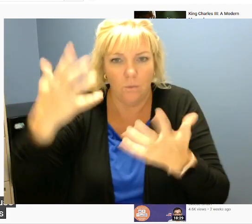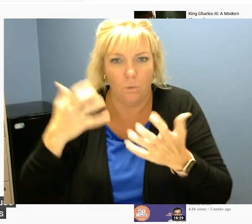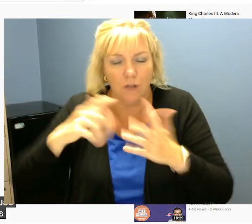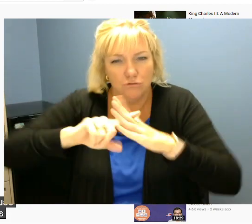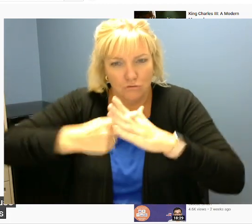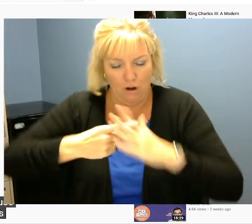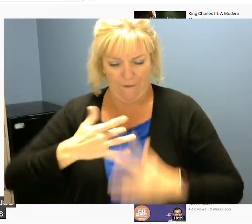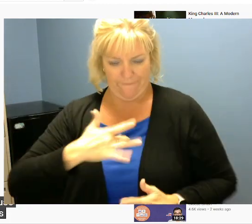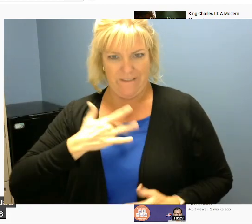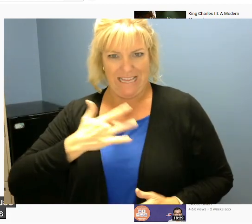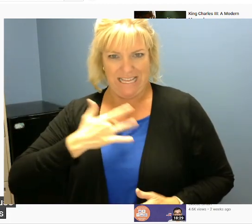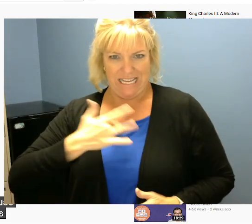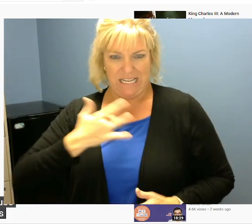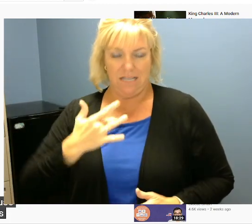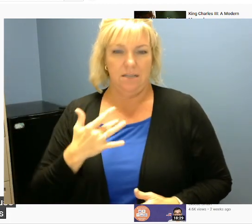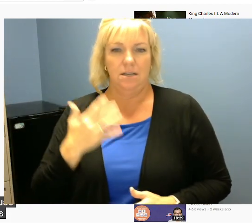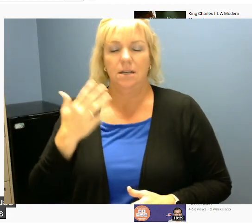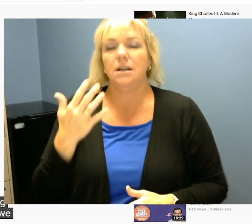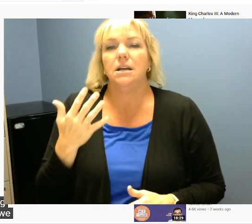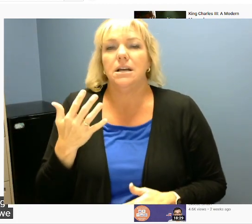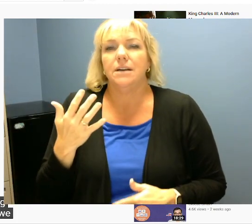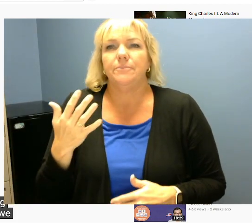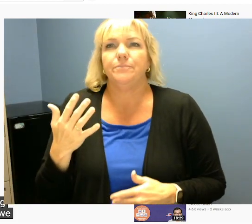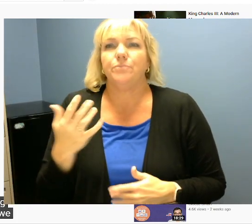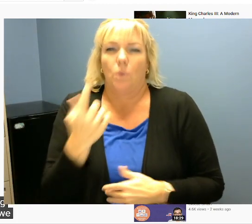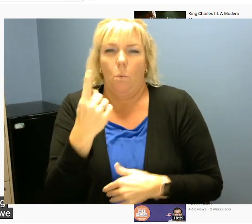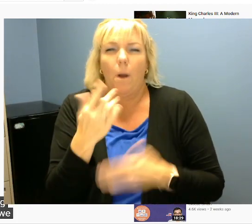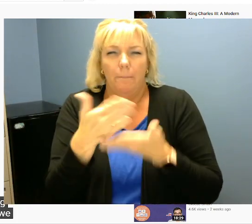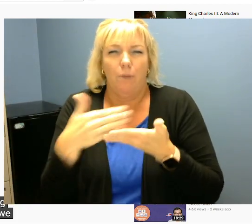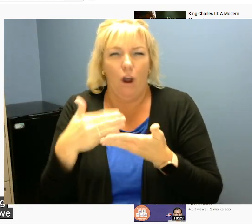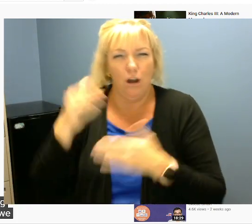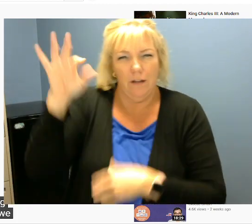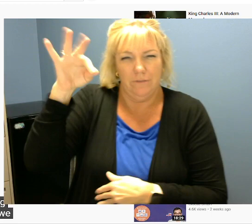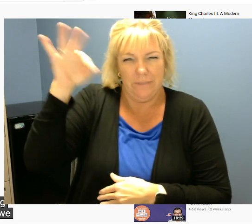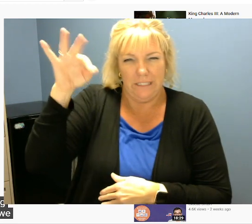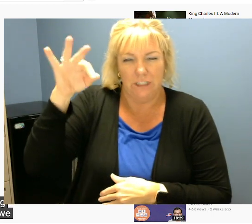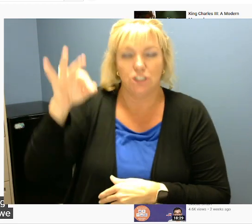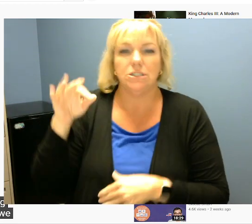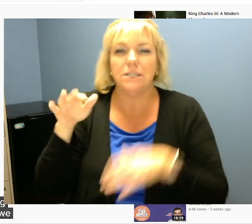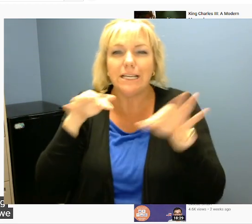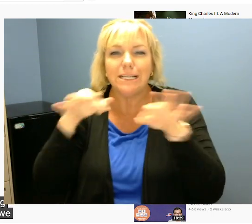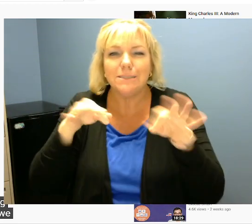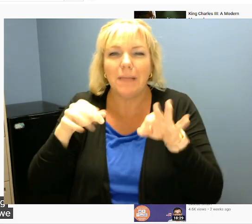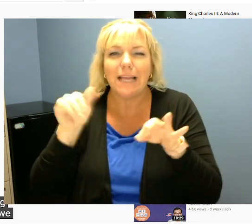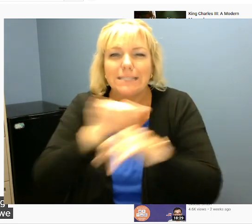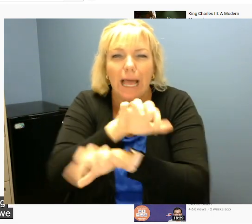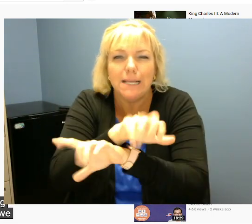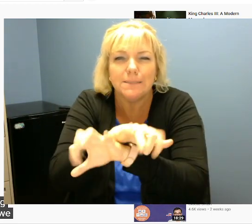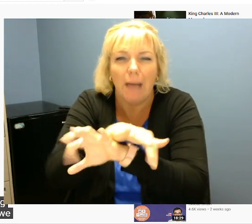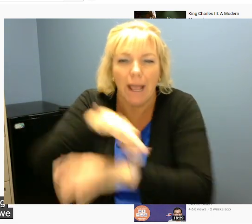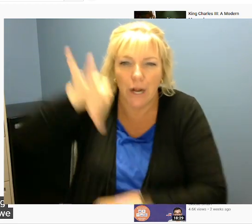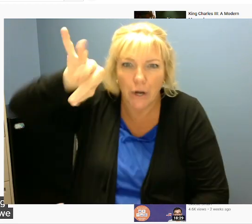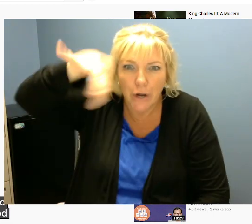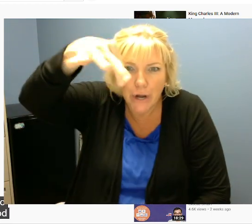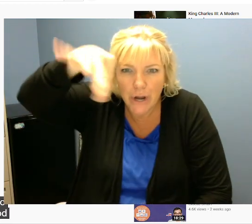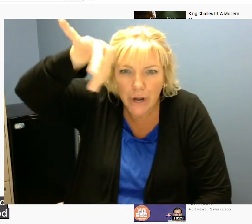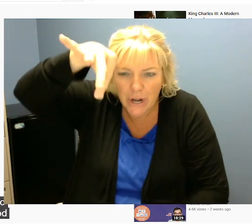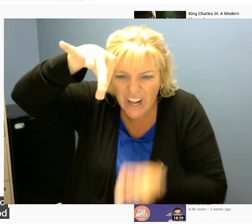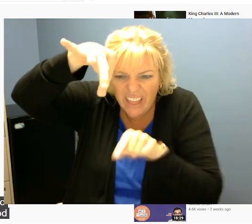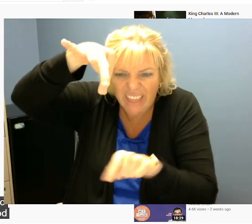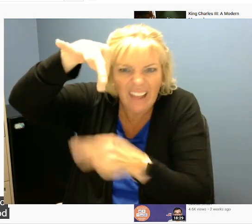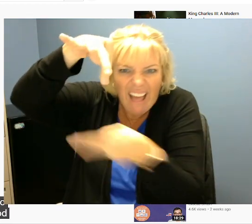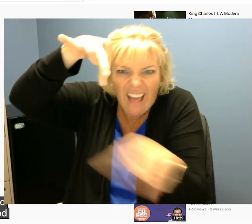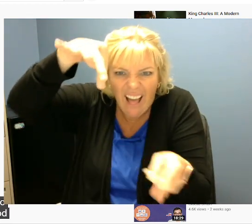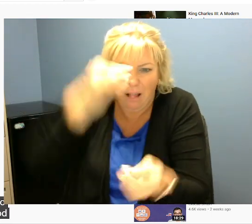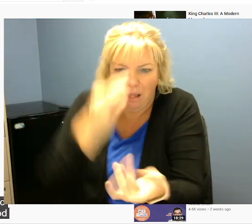it's called Fire and Brimstone because like there's this part where he talks about how we're just a spider being dangled over the pit of hell, and we think we're doing all